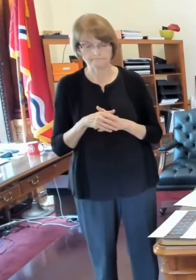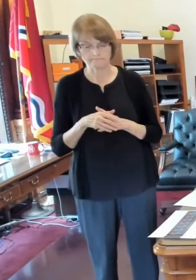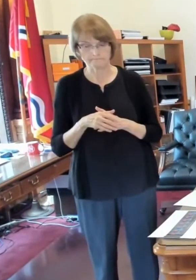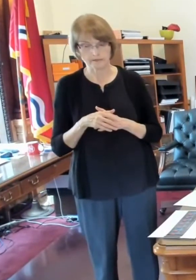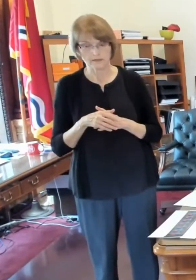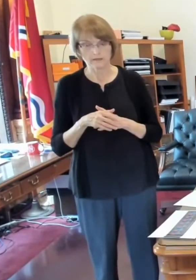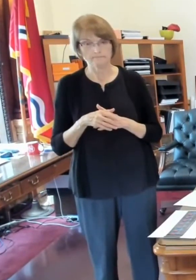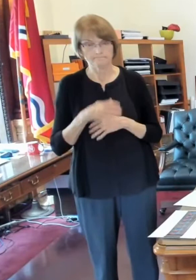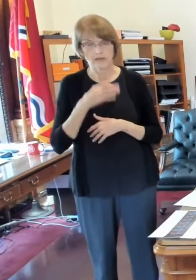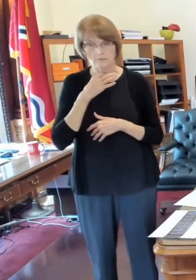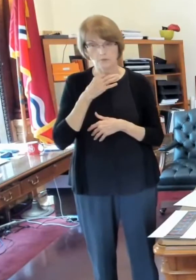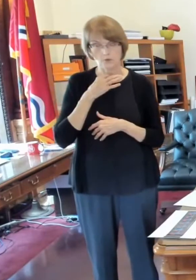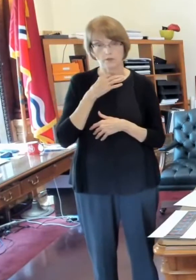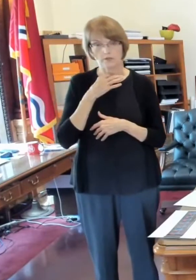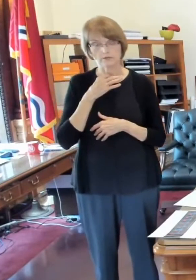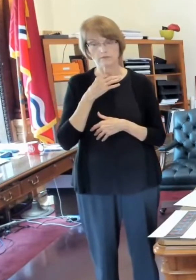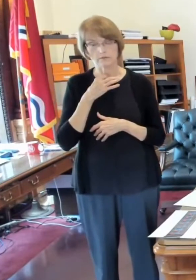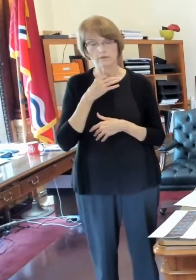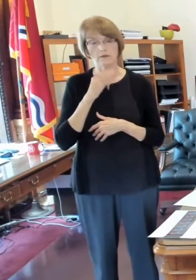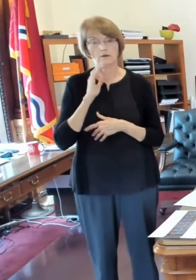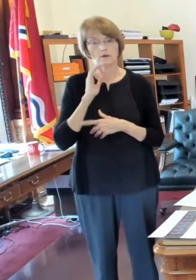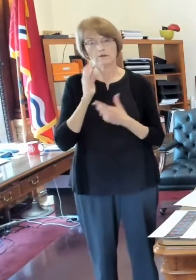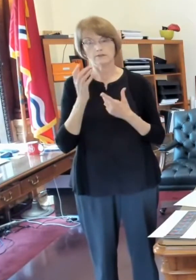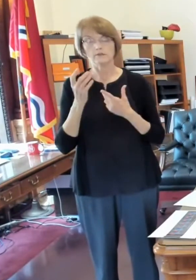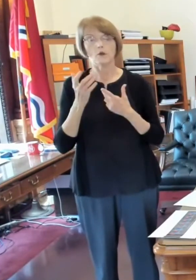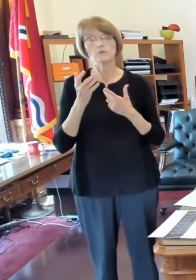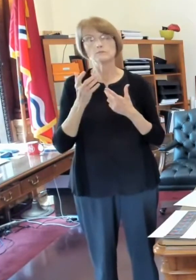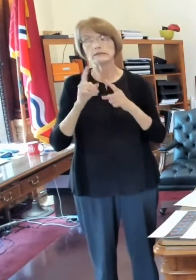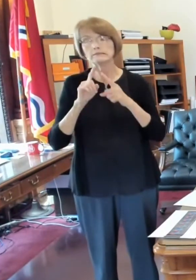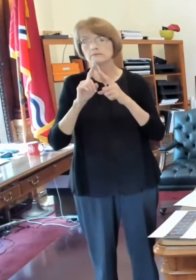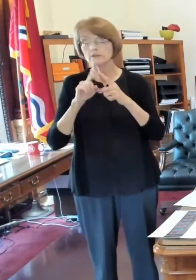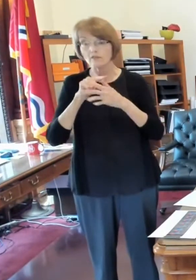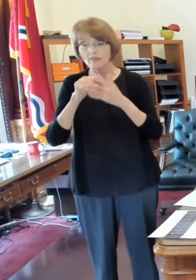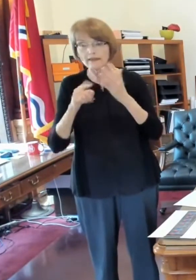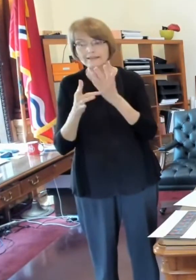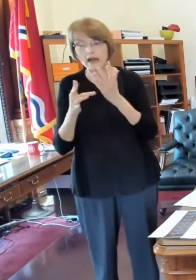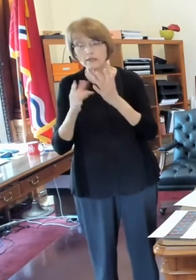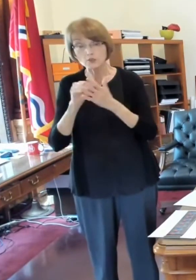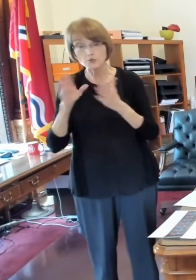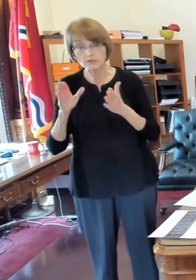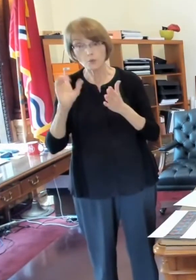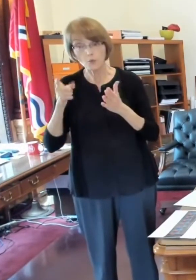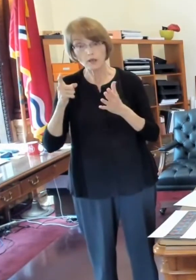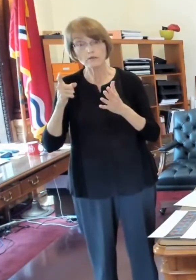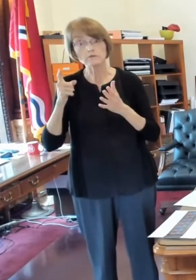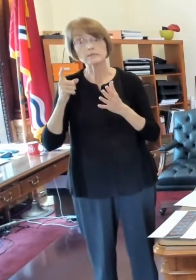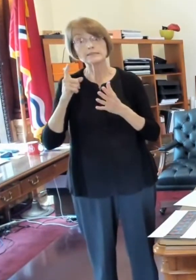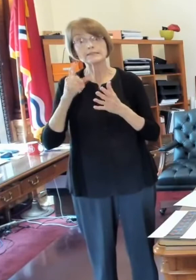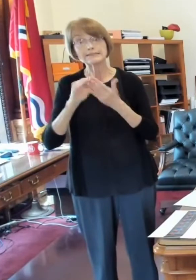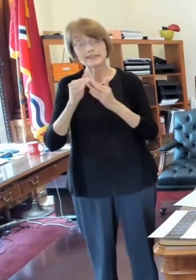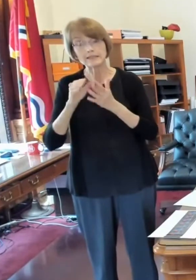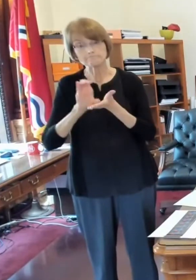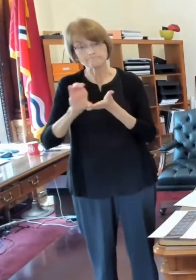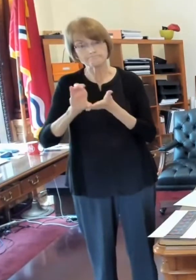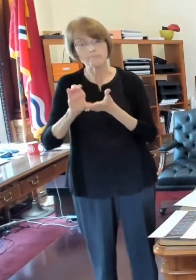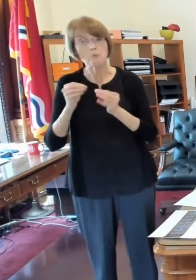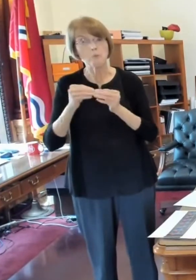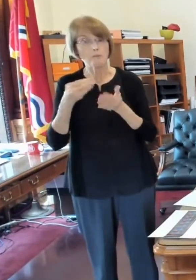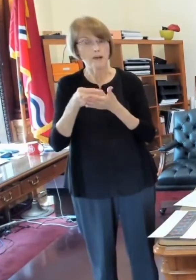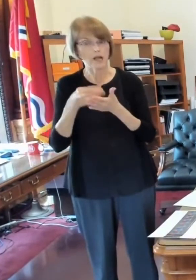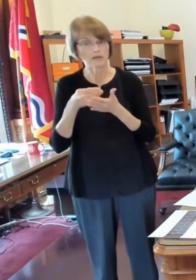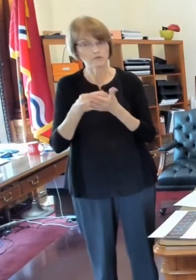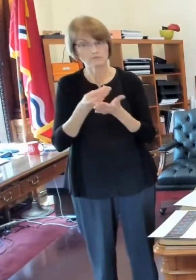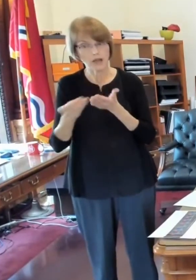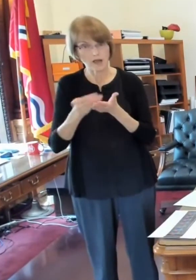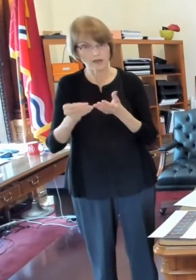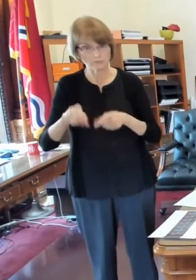additional funding for hotspots, tablets, Chromebooks, other technology for students? Yes. So St. Louis Public Schools,